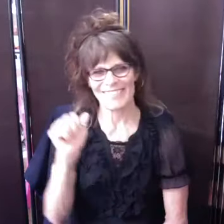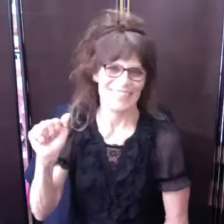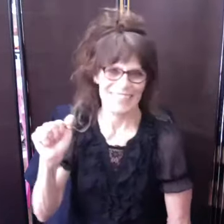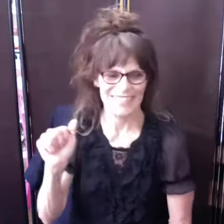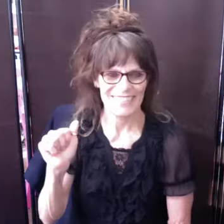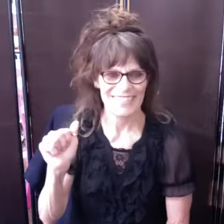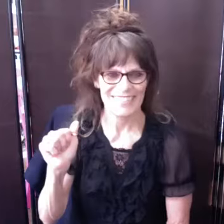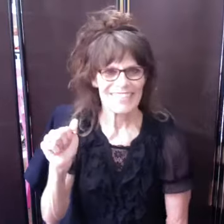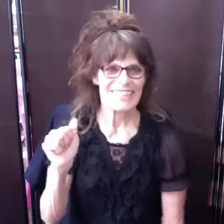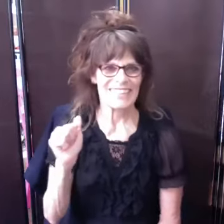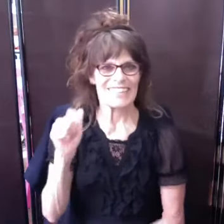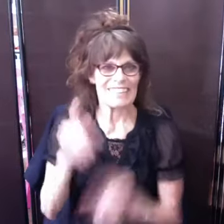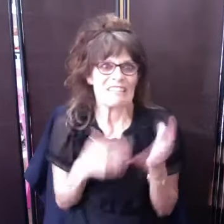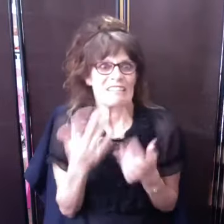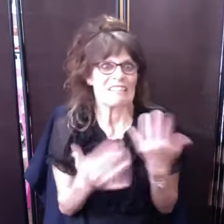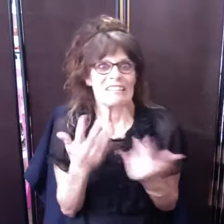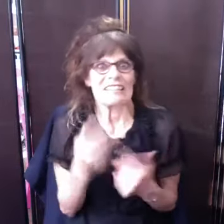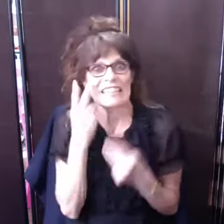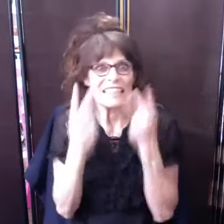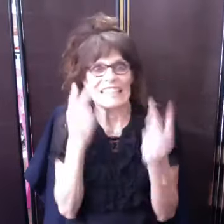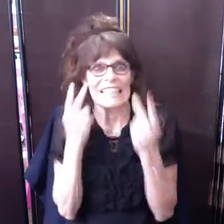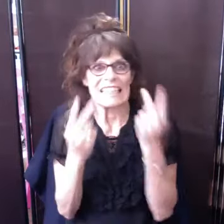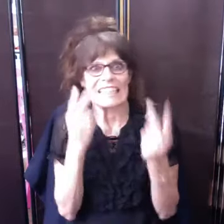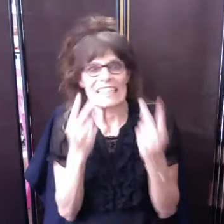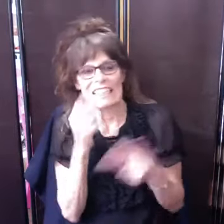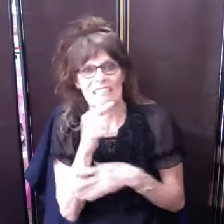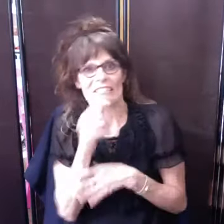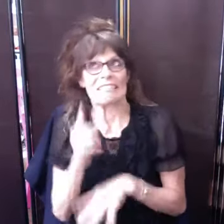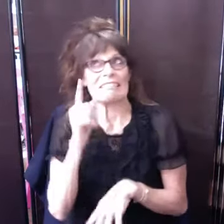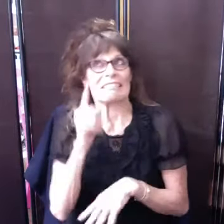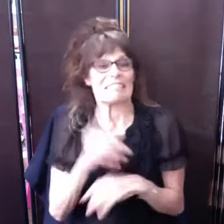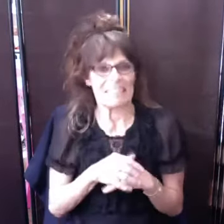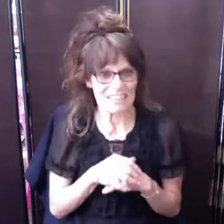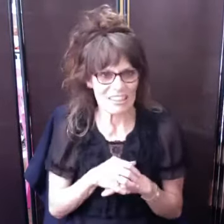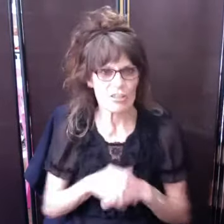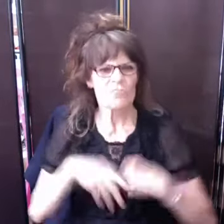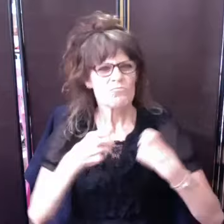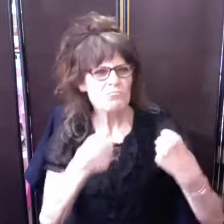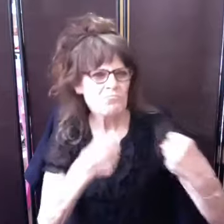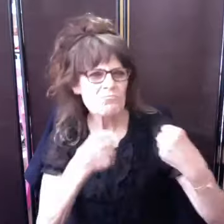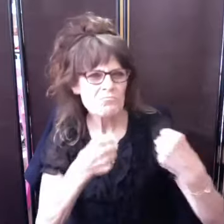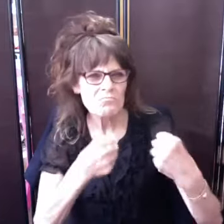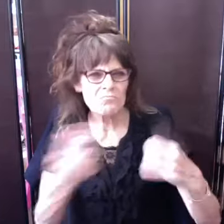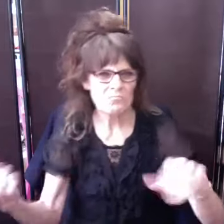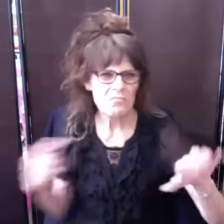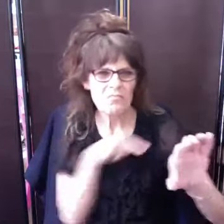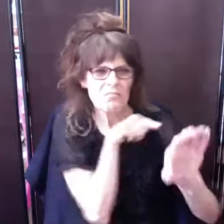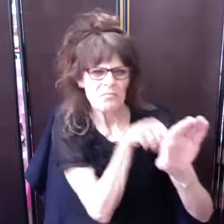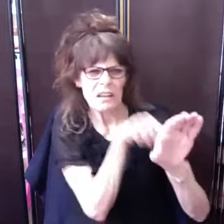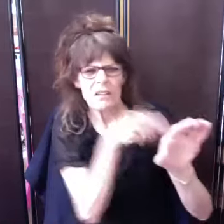couldn't wait to get home from that little Montessori school. We drive around the back of that house, and I'm going to tell you, it'd be 125 degrees in Dallas, Texas, in the